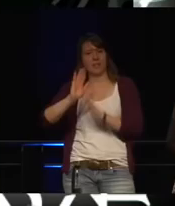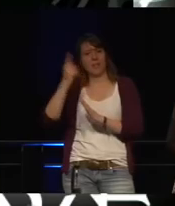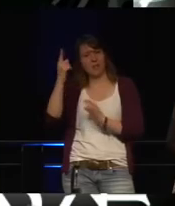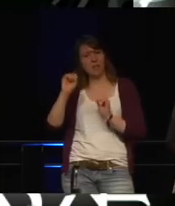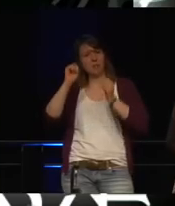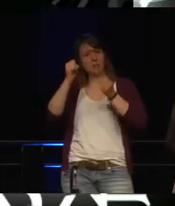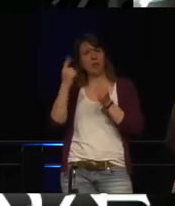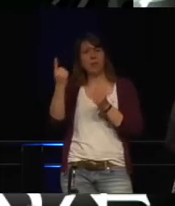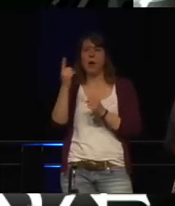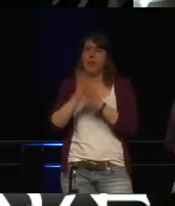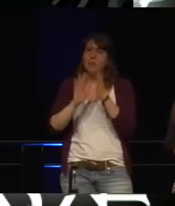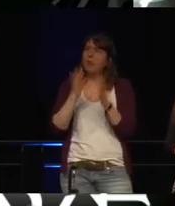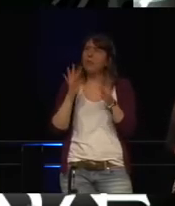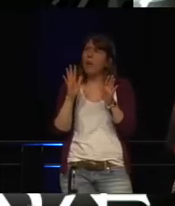him.